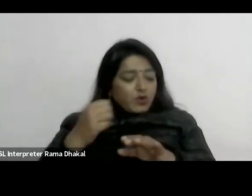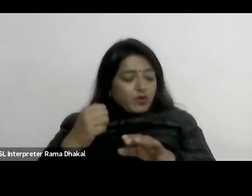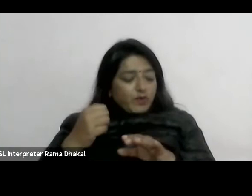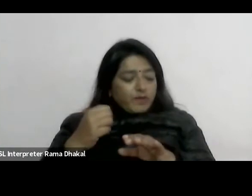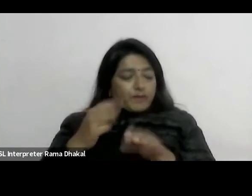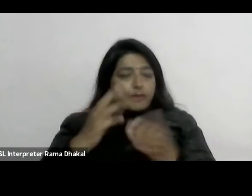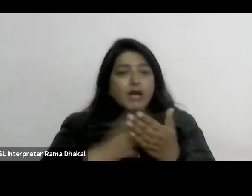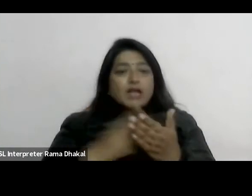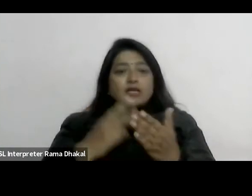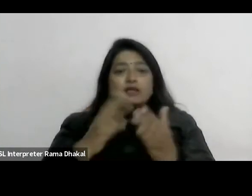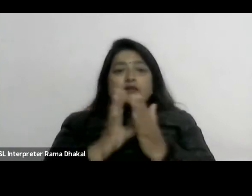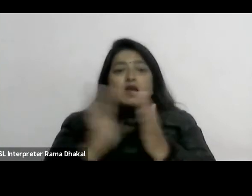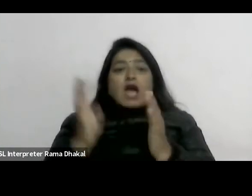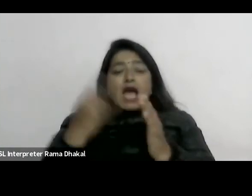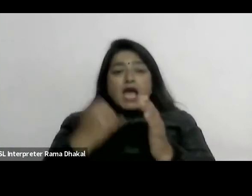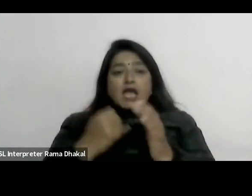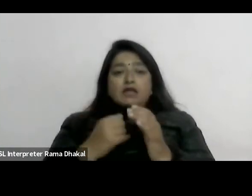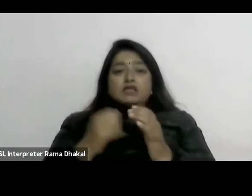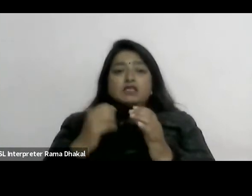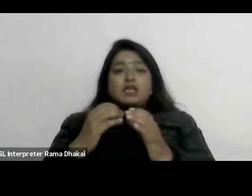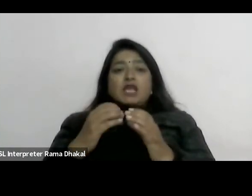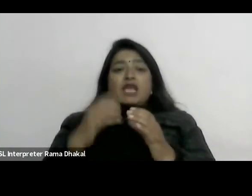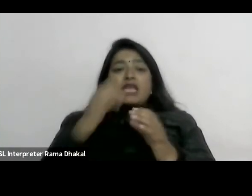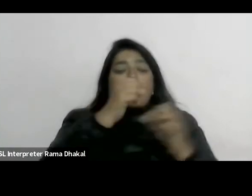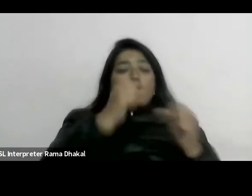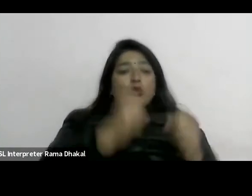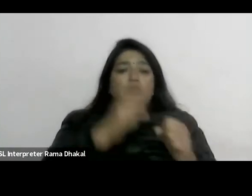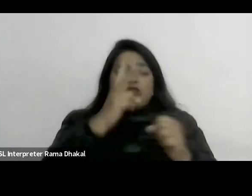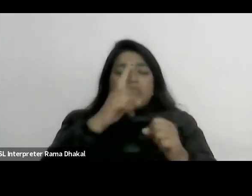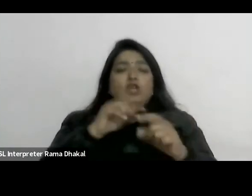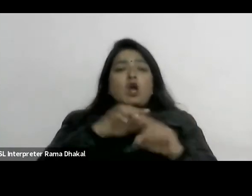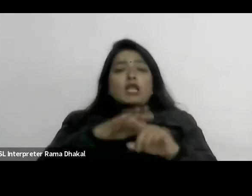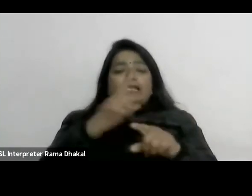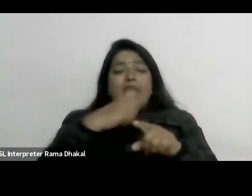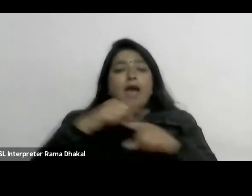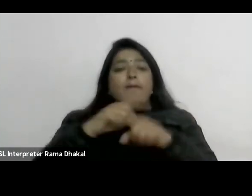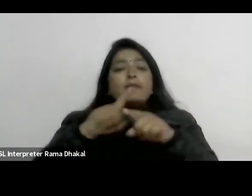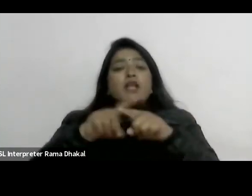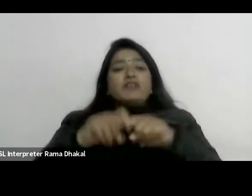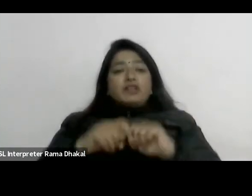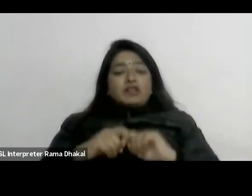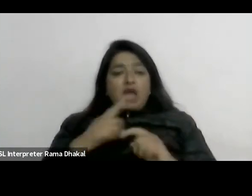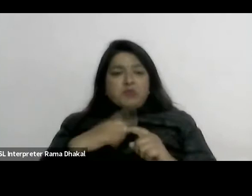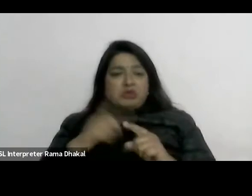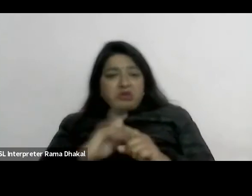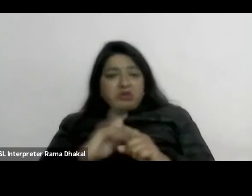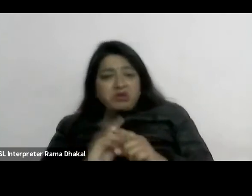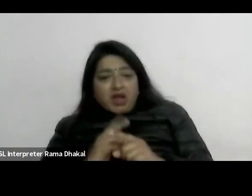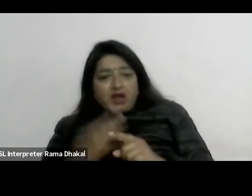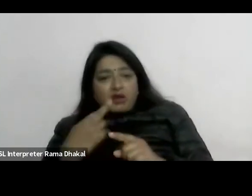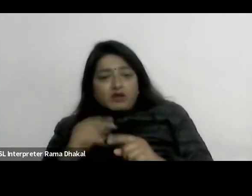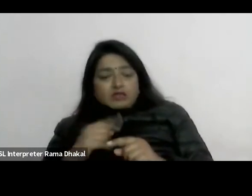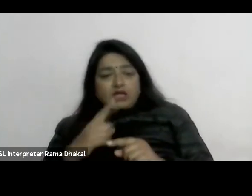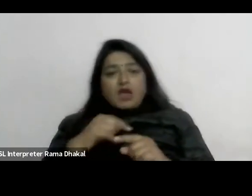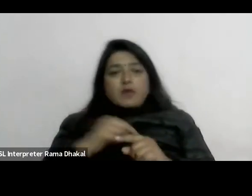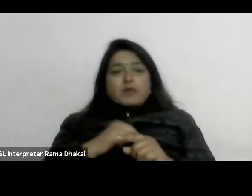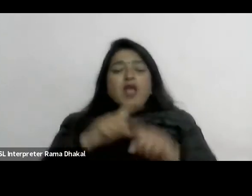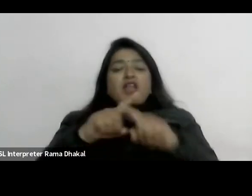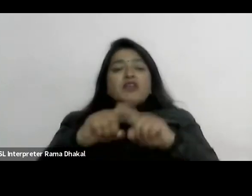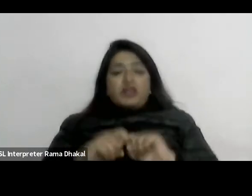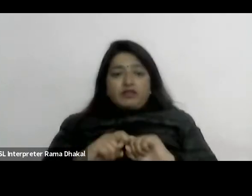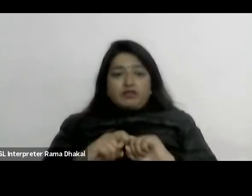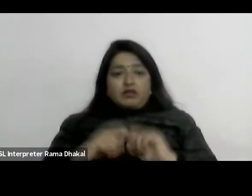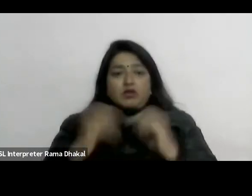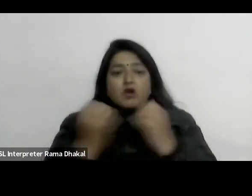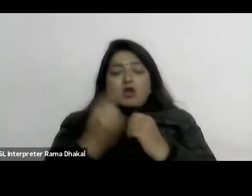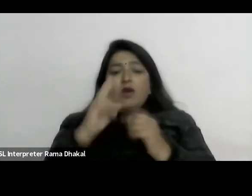to make sure that the CEDAW committee listens to all women without fear or favor and not get captured by these movements.